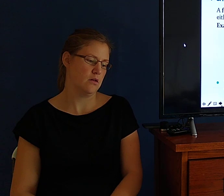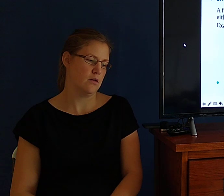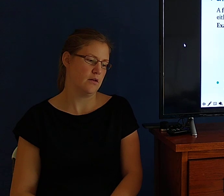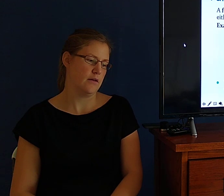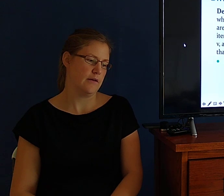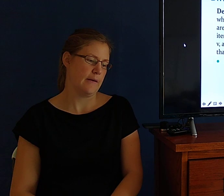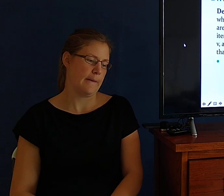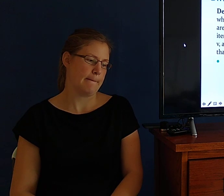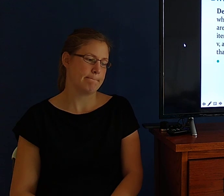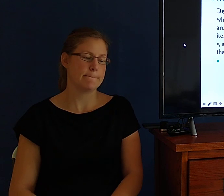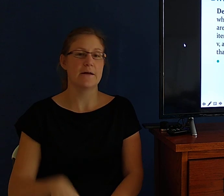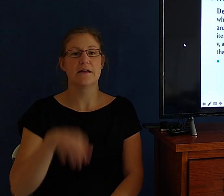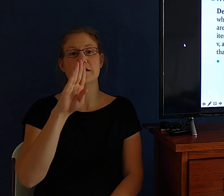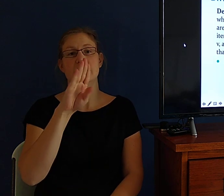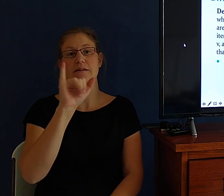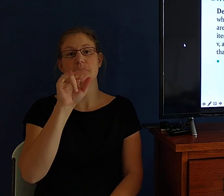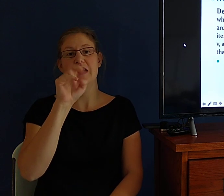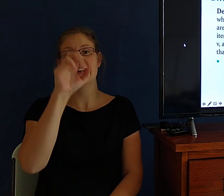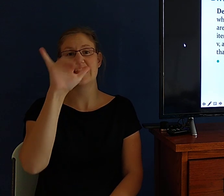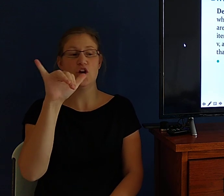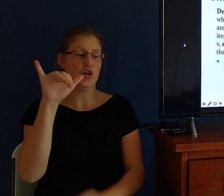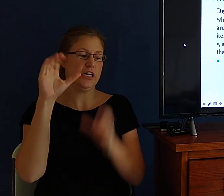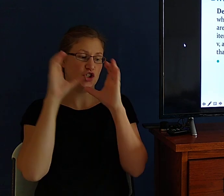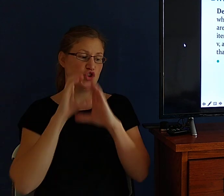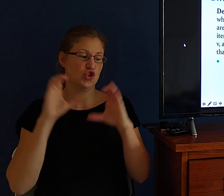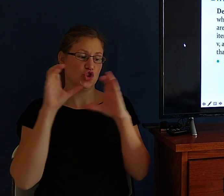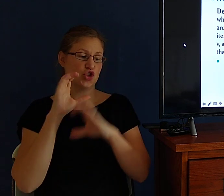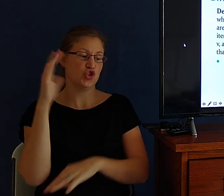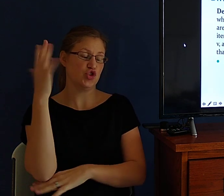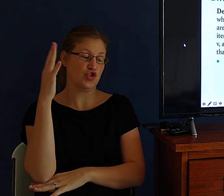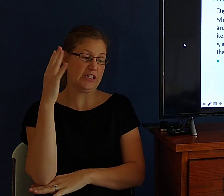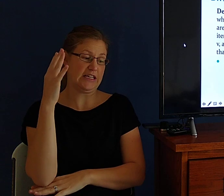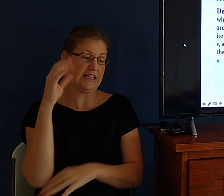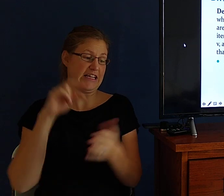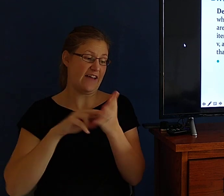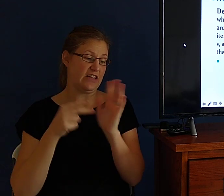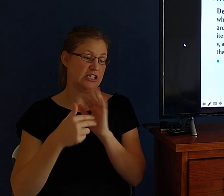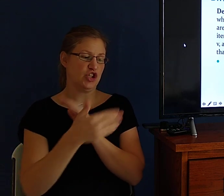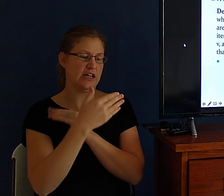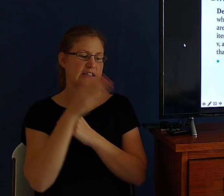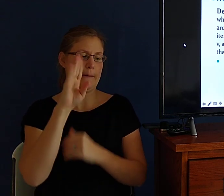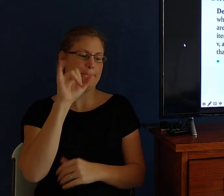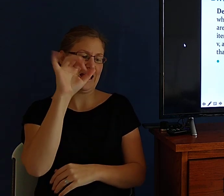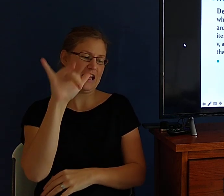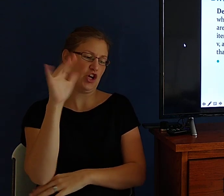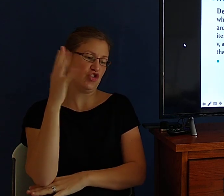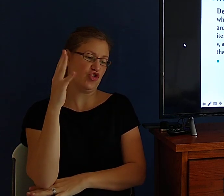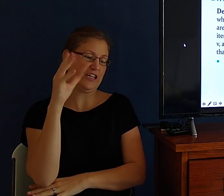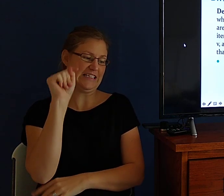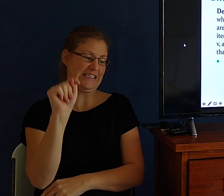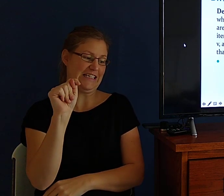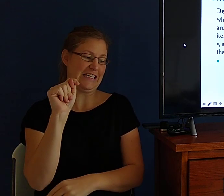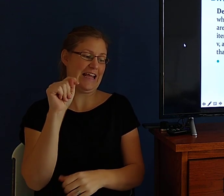A binary search tree, the definition, a binary search tree is a binary tree T in which data